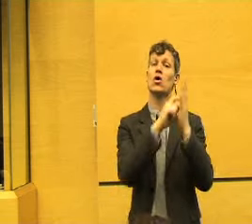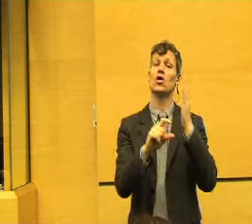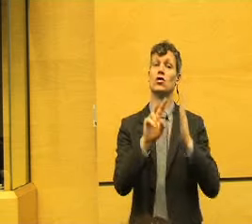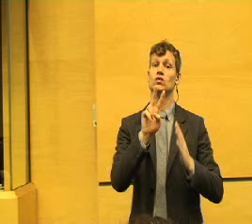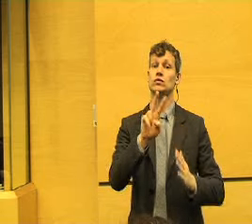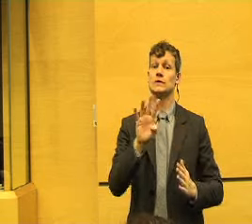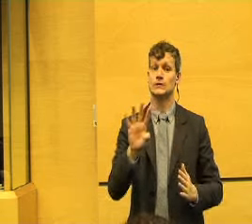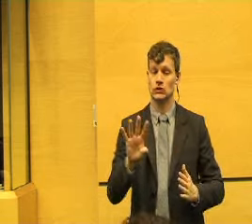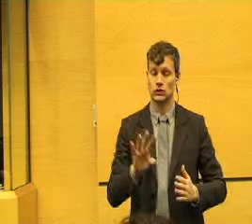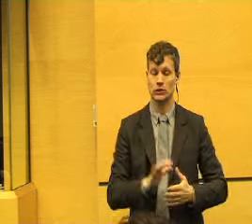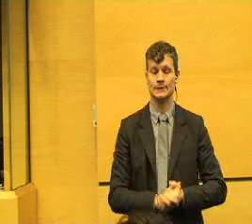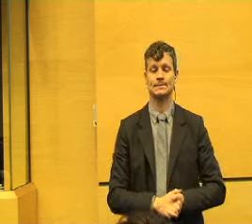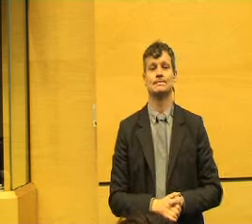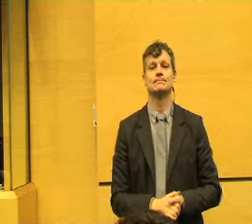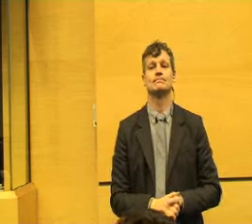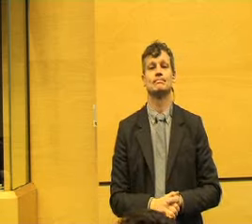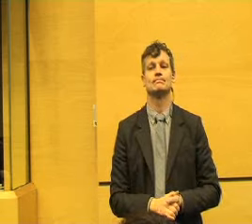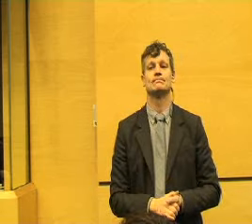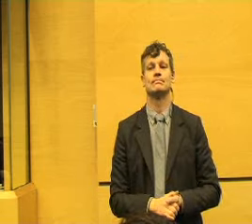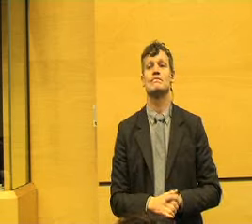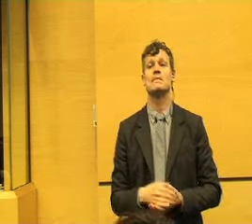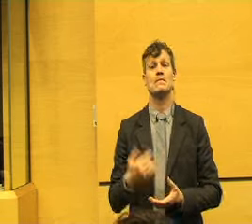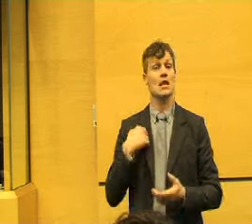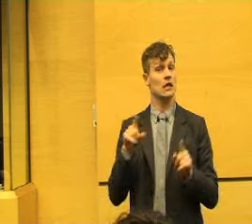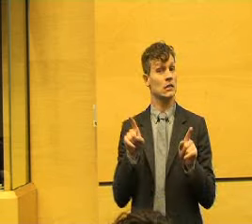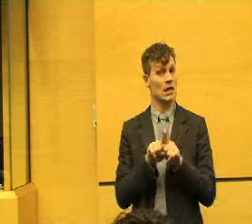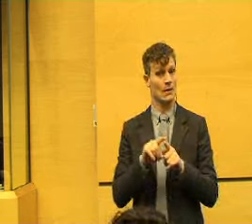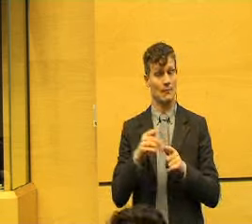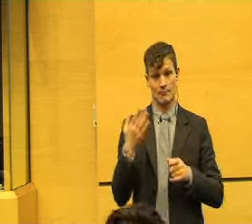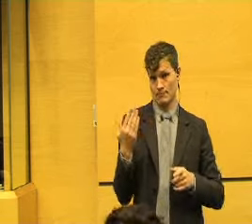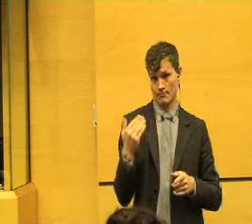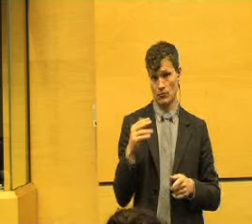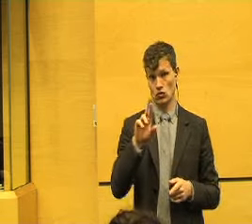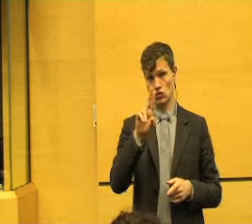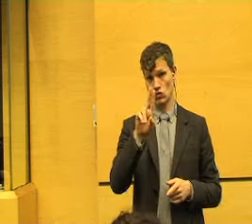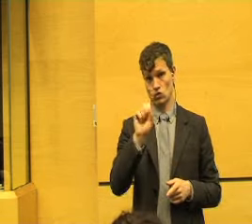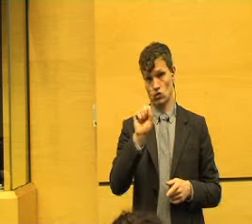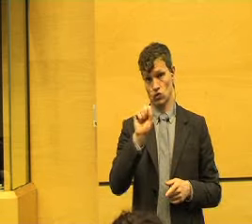I join my colleague Jonas Ruskus on what he has said